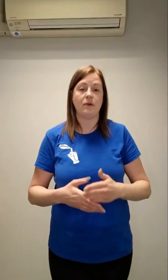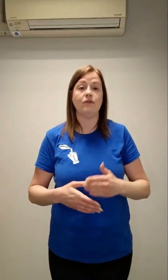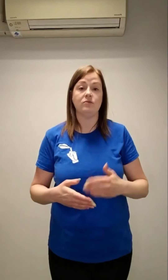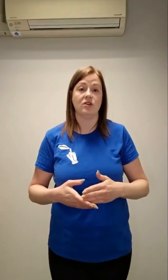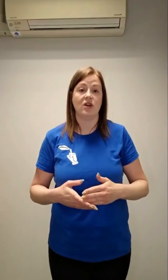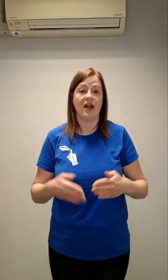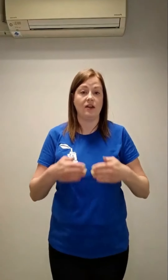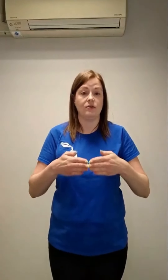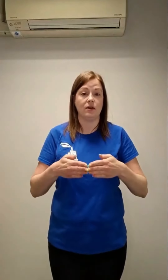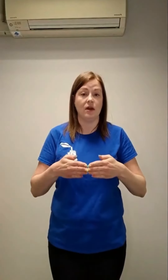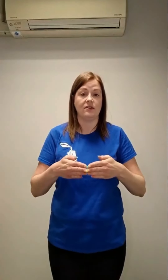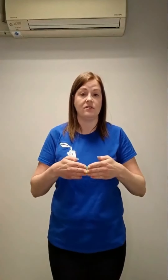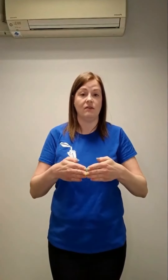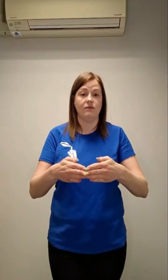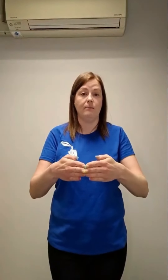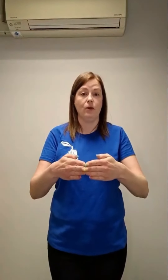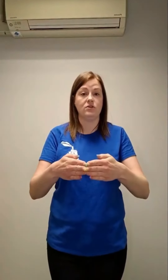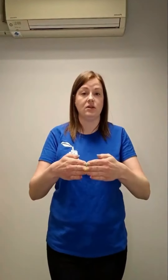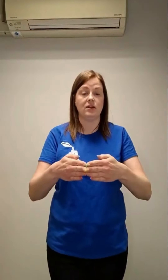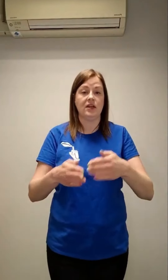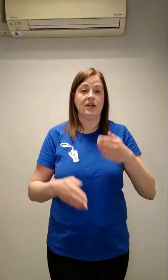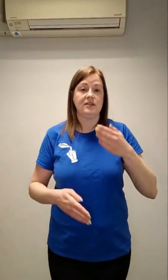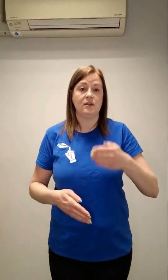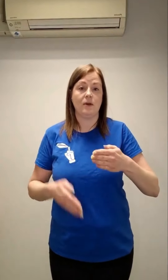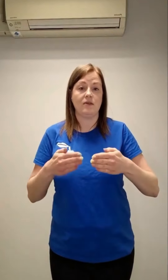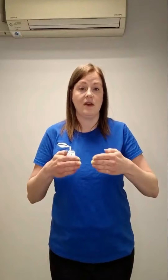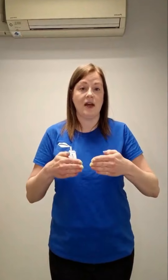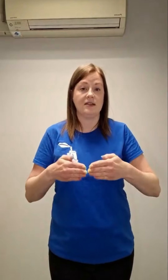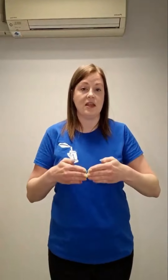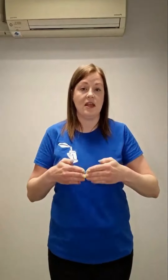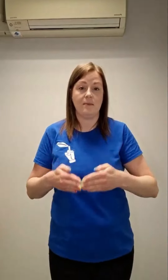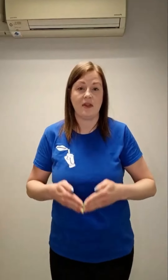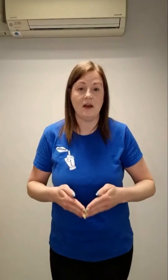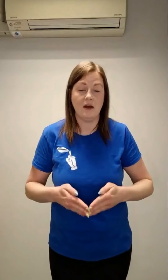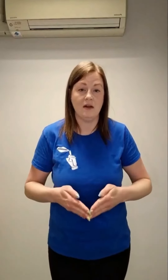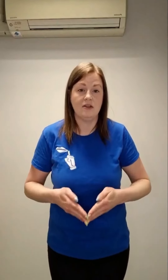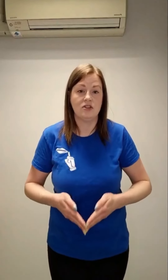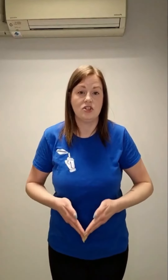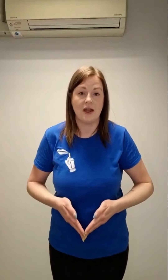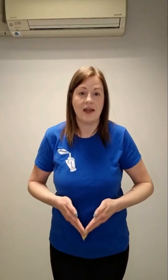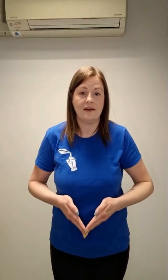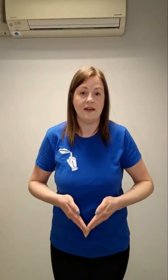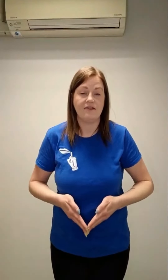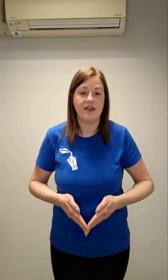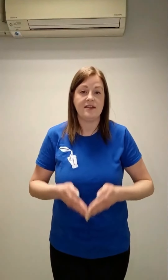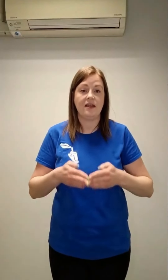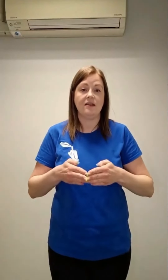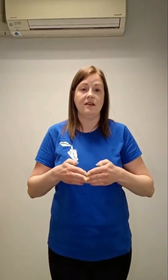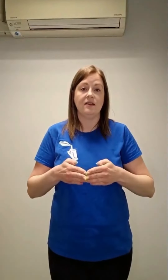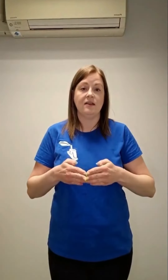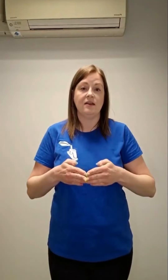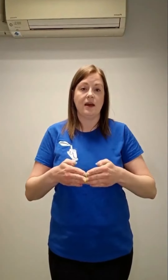performed on a diagonal, so like the sign for boat. So both of our hands are here, but they are diagonally facing, and